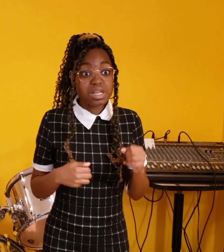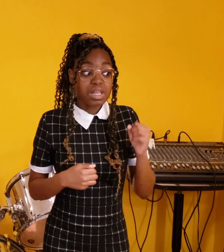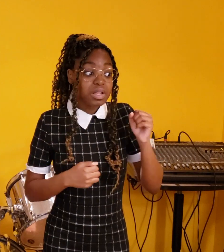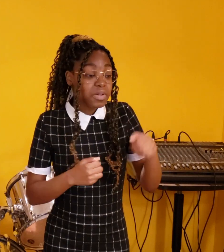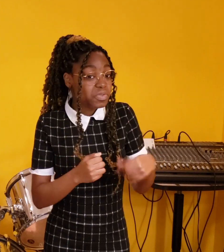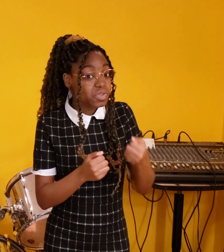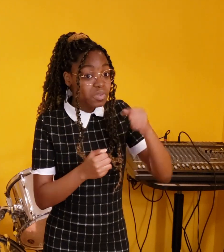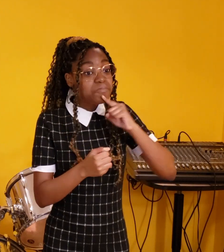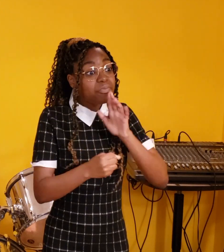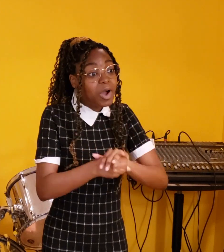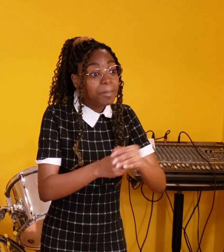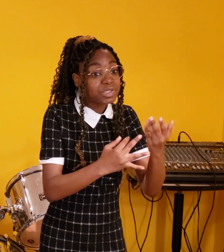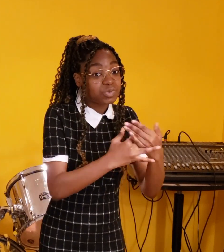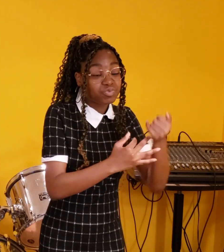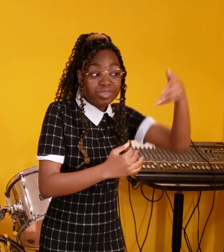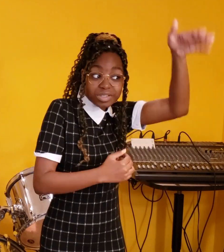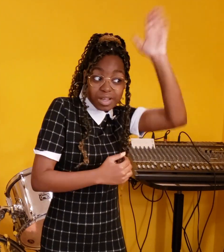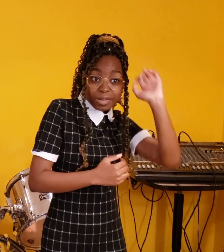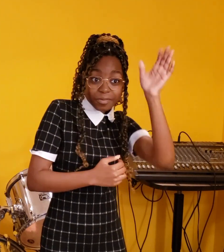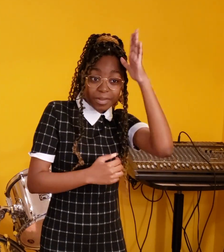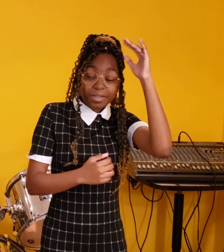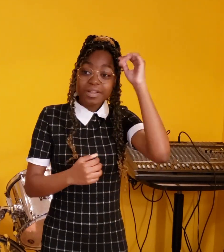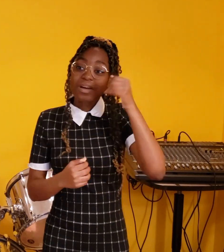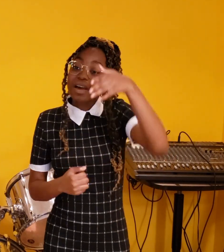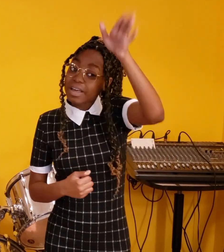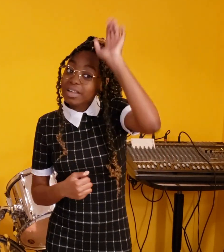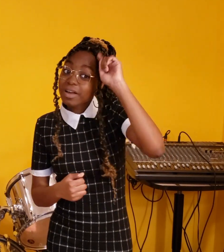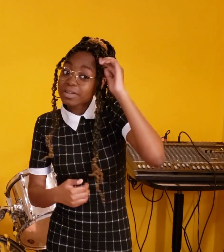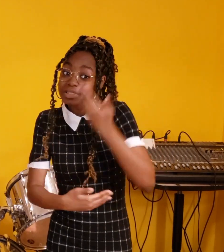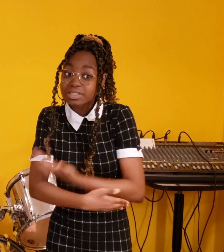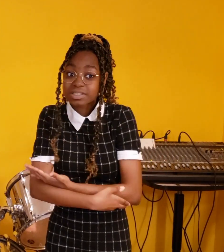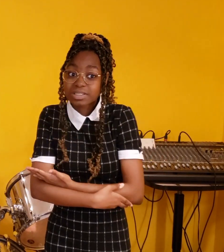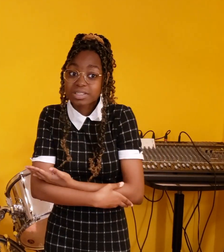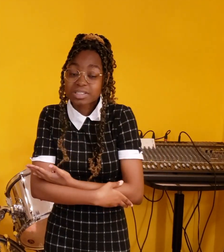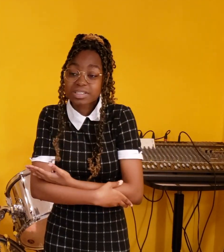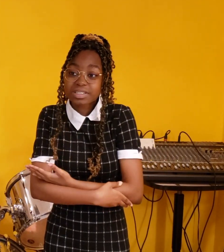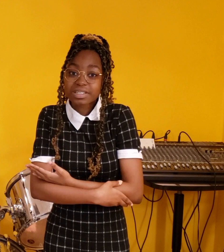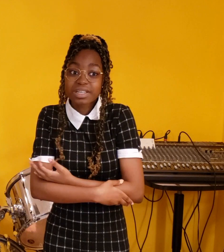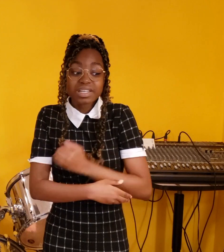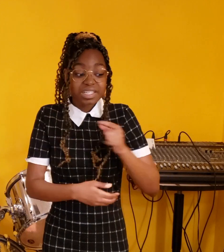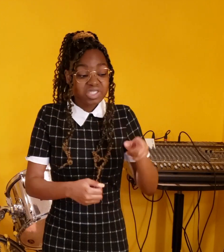covenant involved hope of eternal life. Whose eternal life?